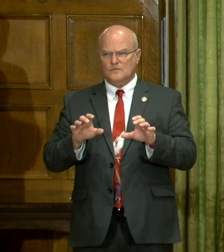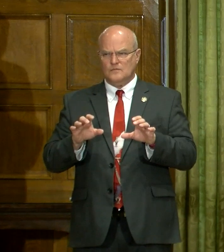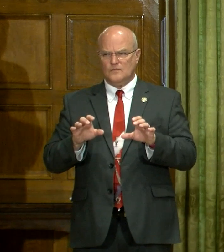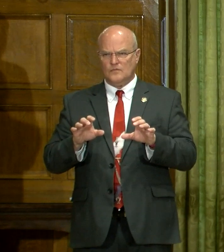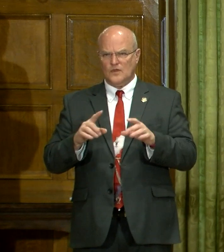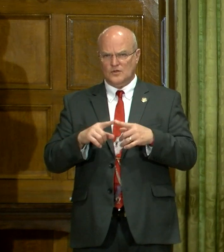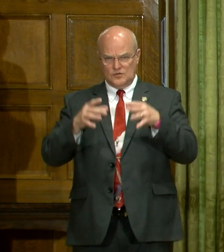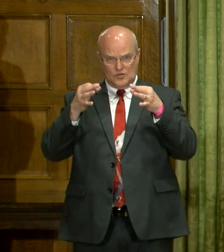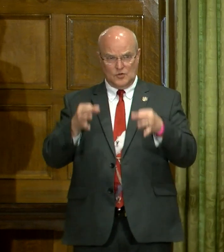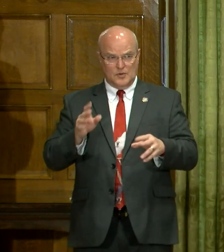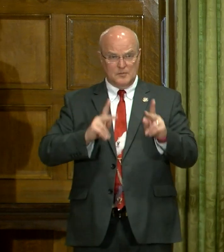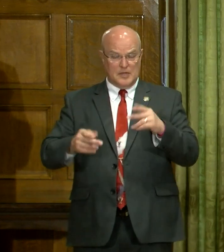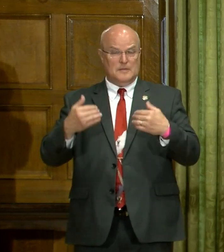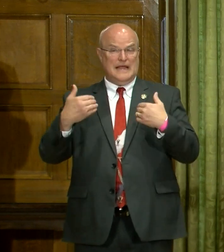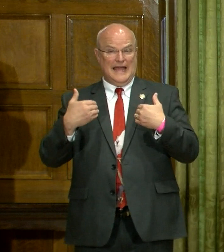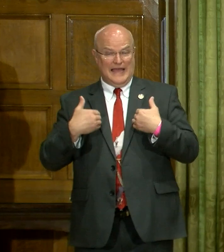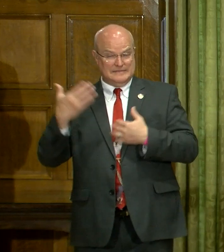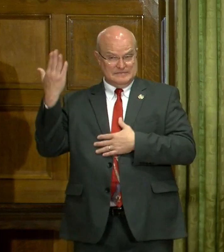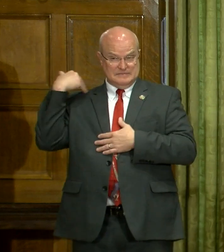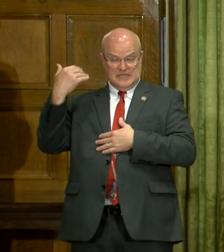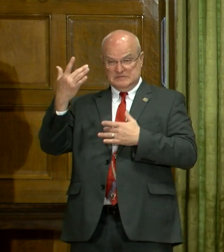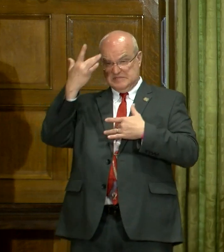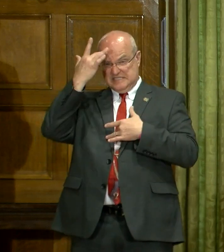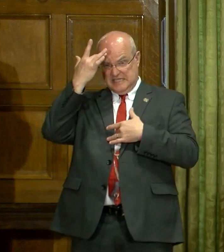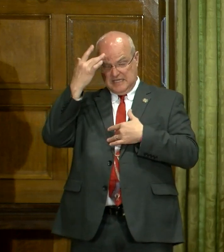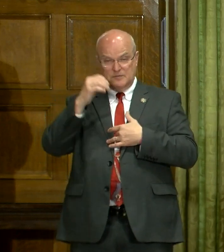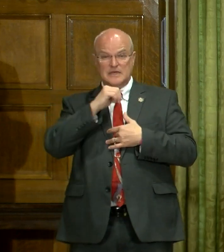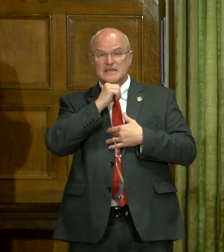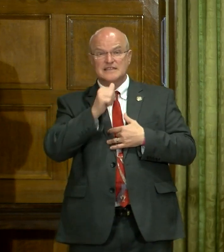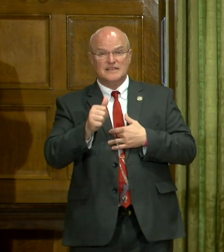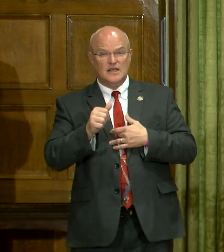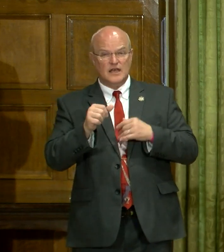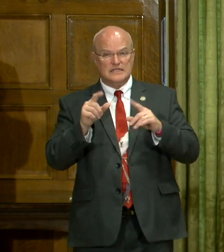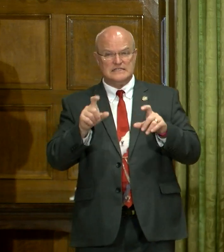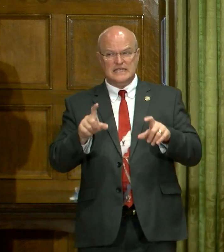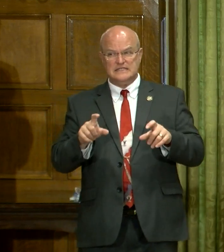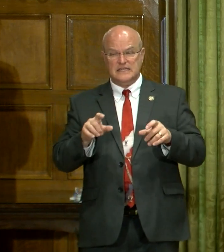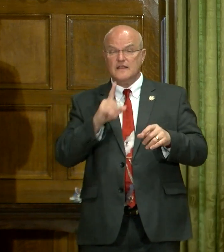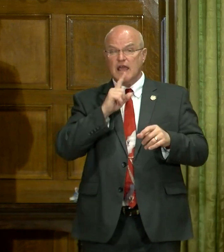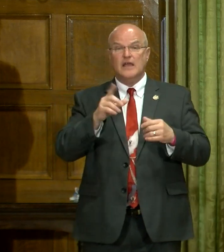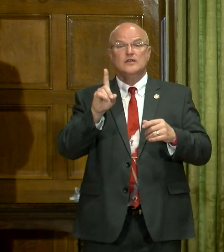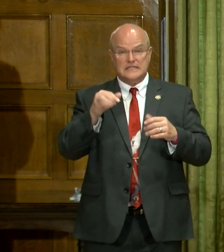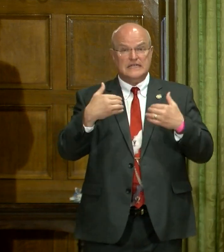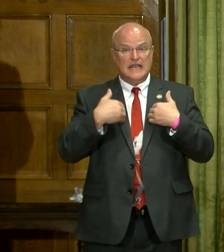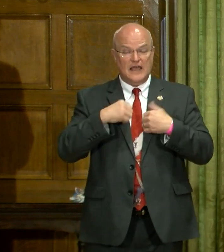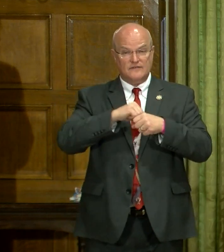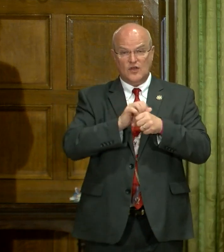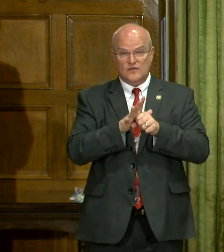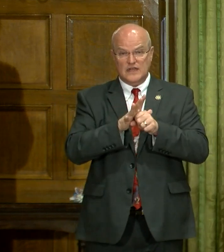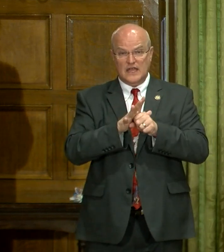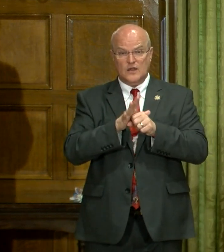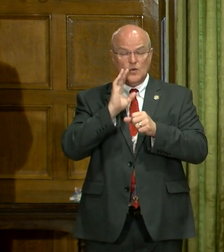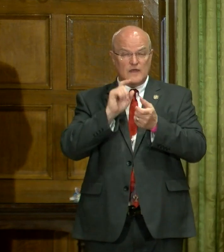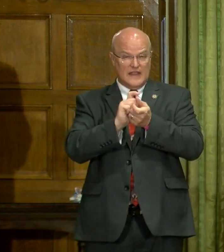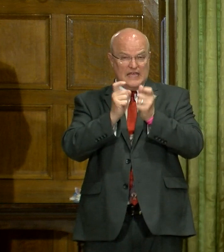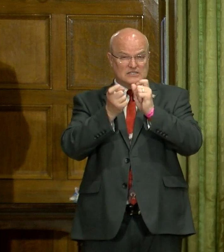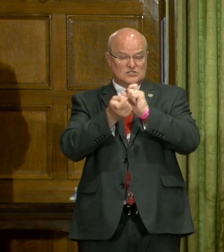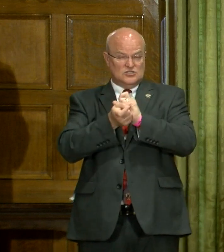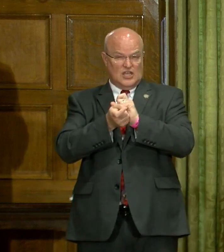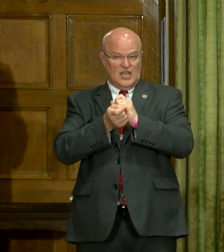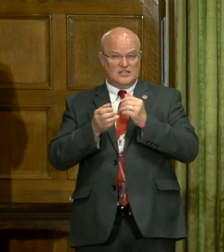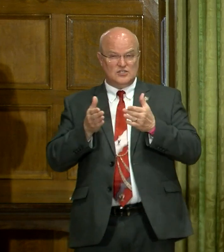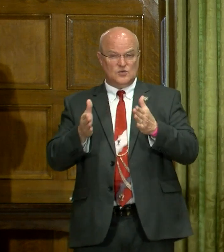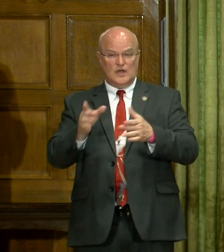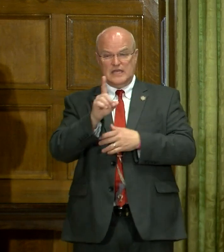to determine the people who had been sick but not tested, that they actually did have COVID, would that change